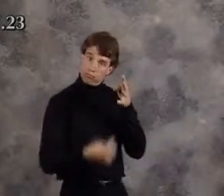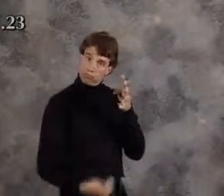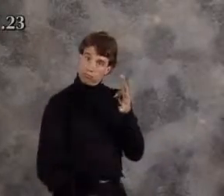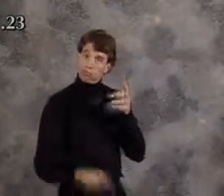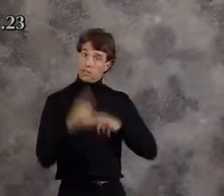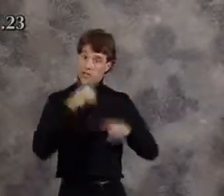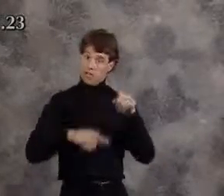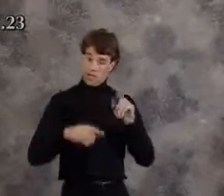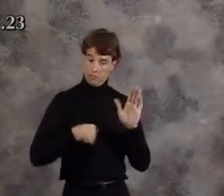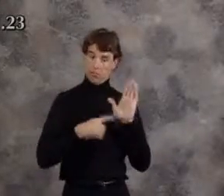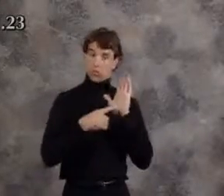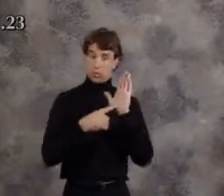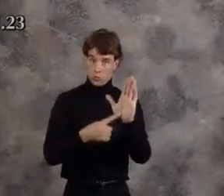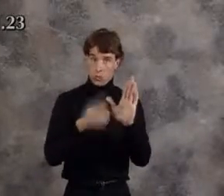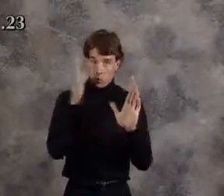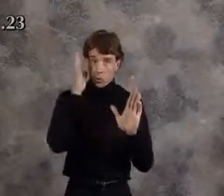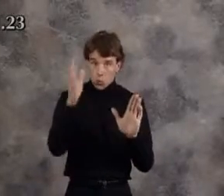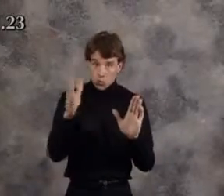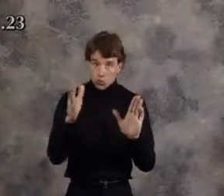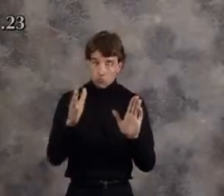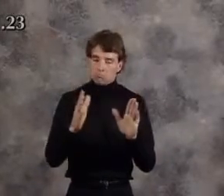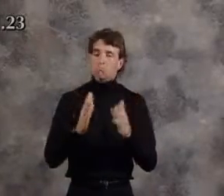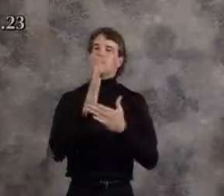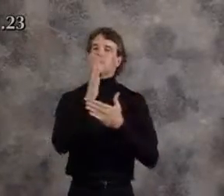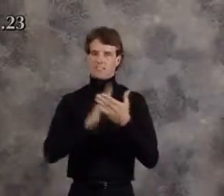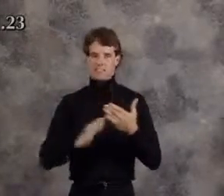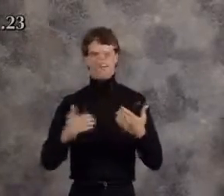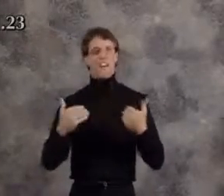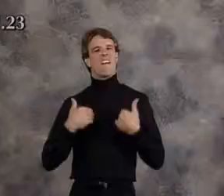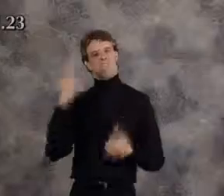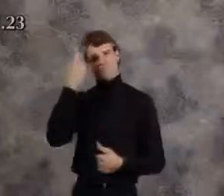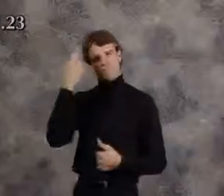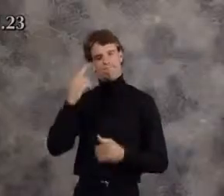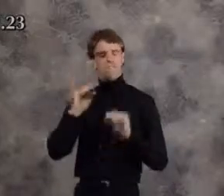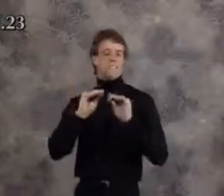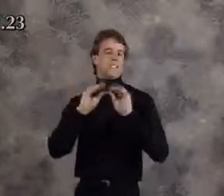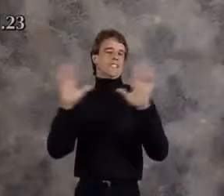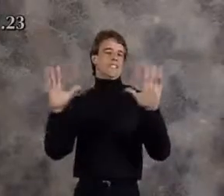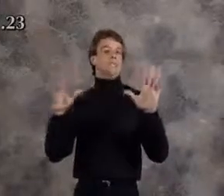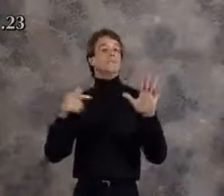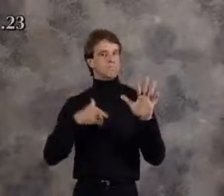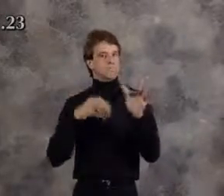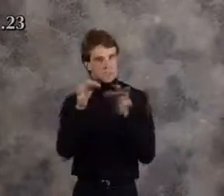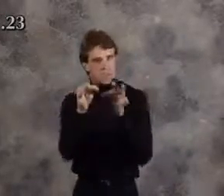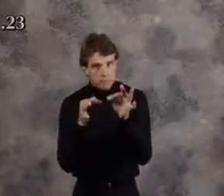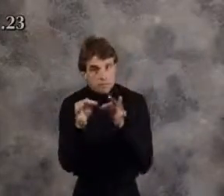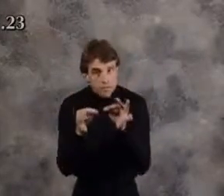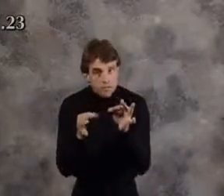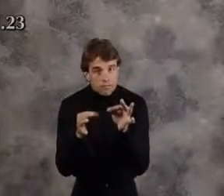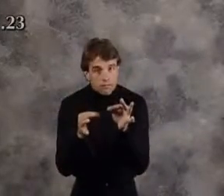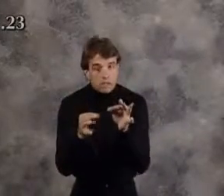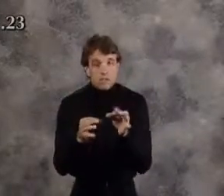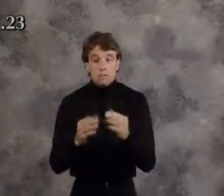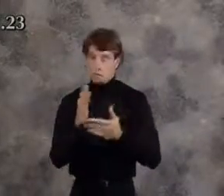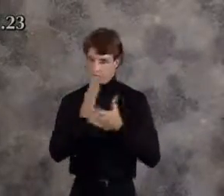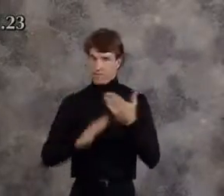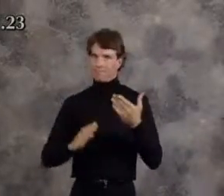In this list of signs that I have showed you, some signs have very obvious reasons behind how they are